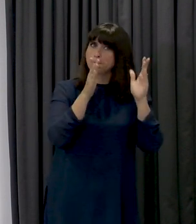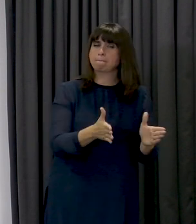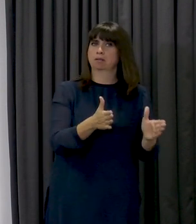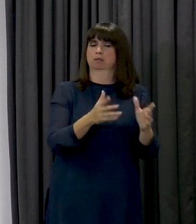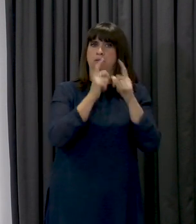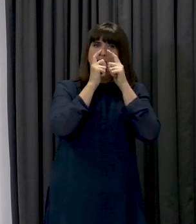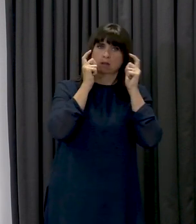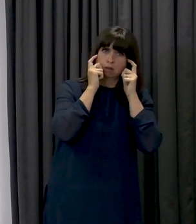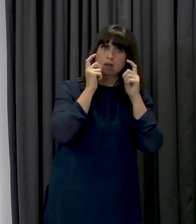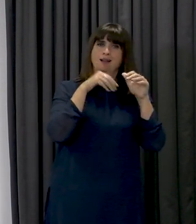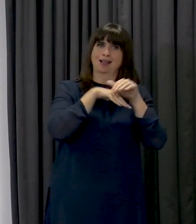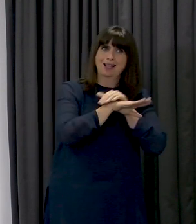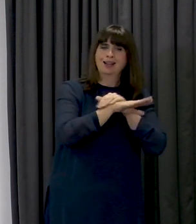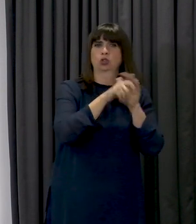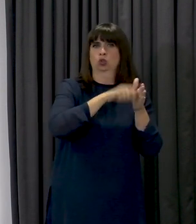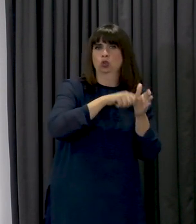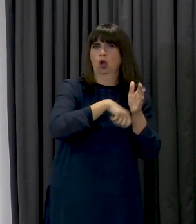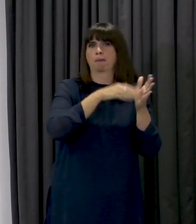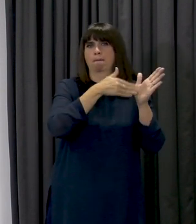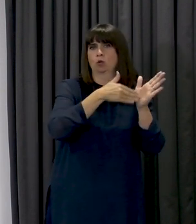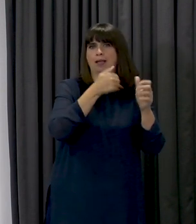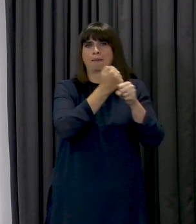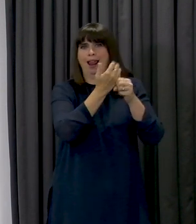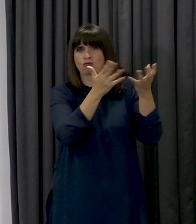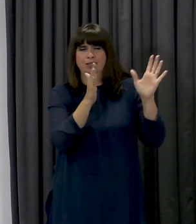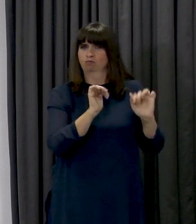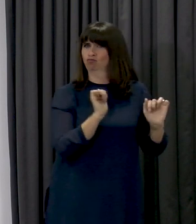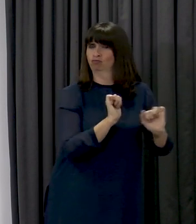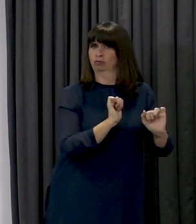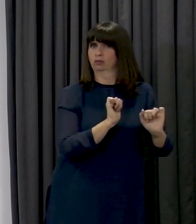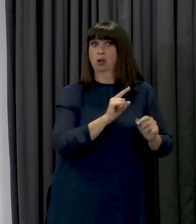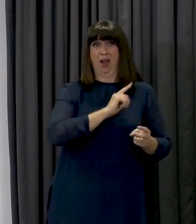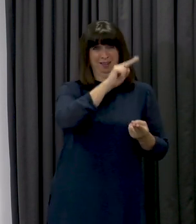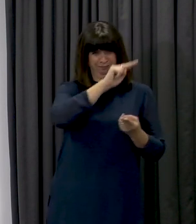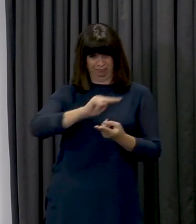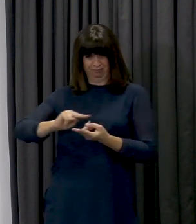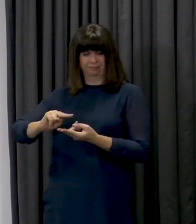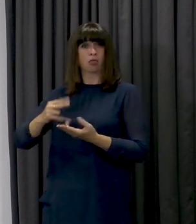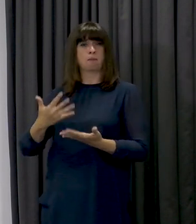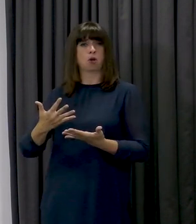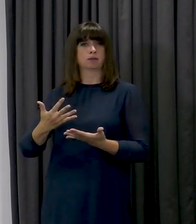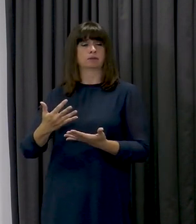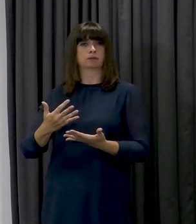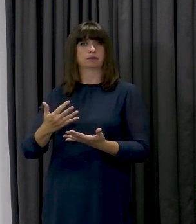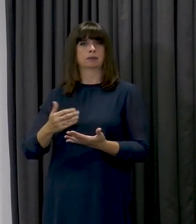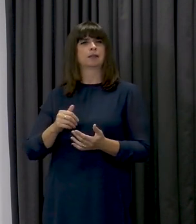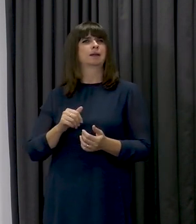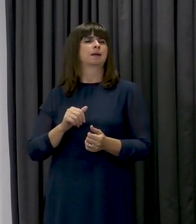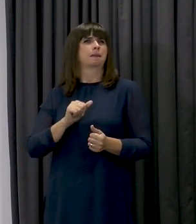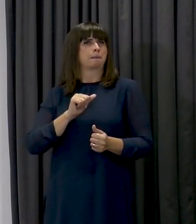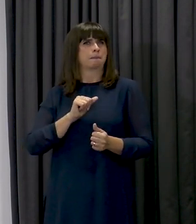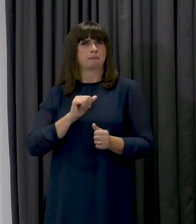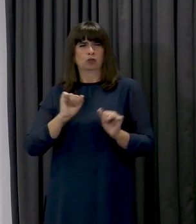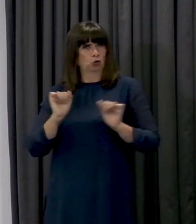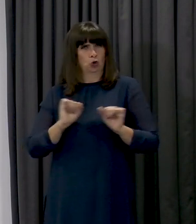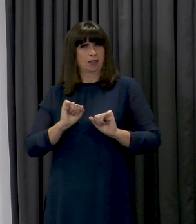the point that it is in Wales, at the low ebb that it currently is, then our advice has been that it is not proportionate